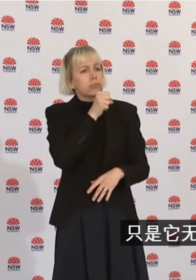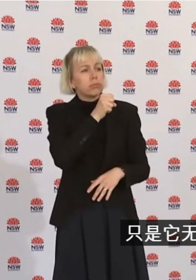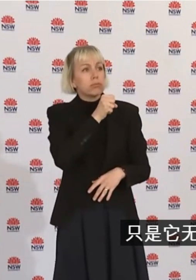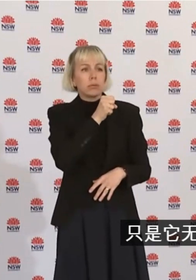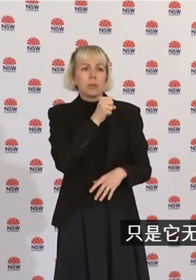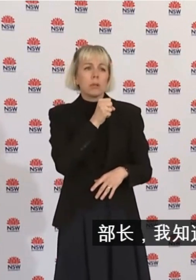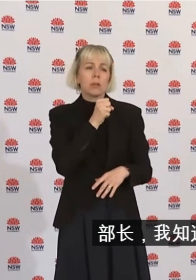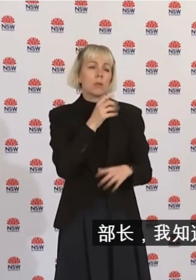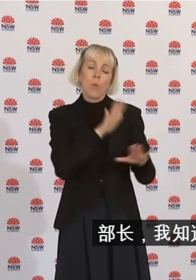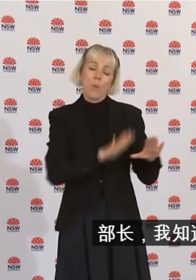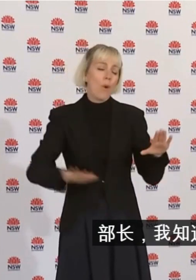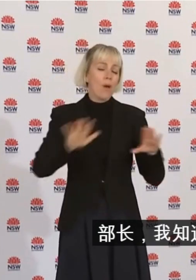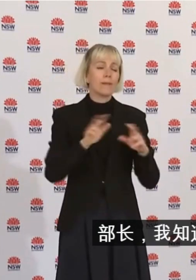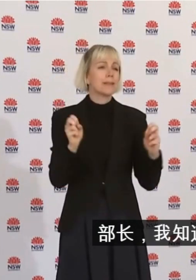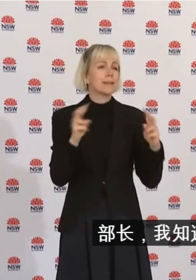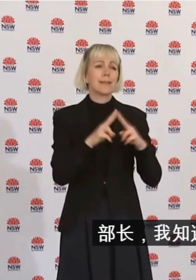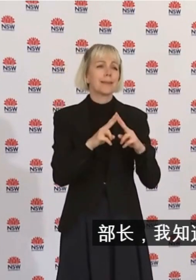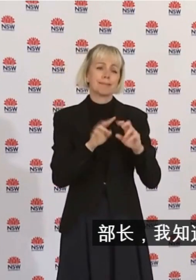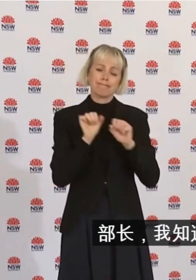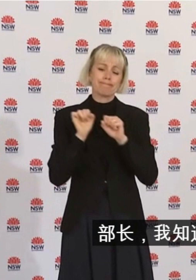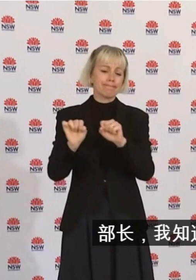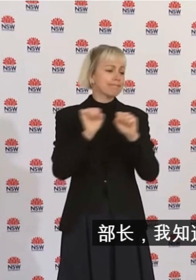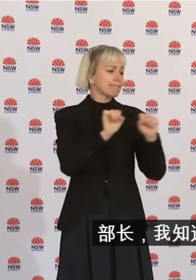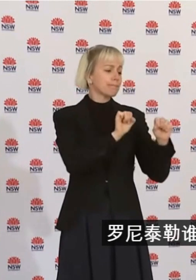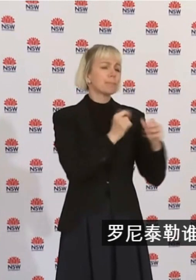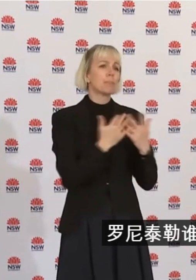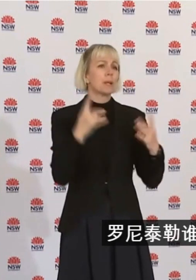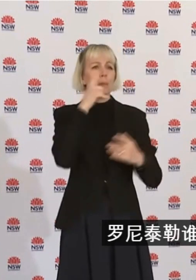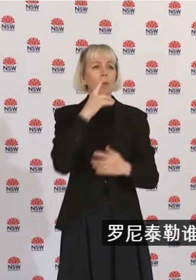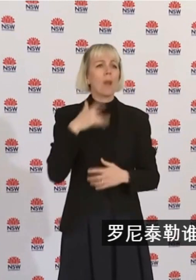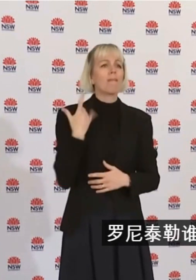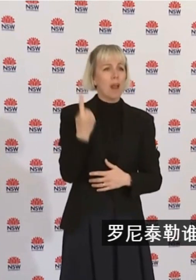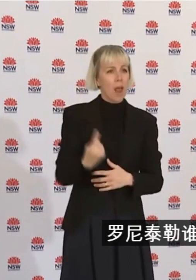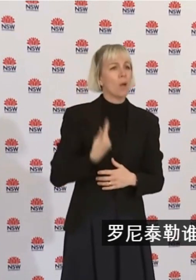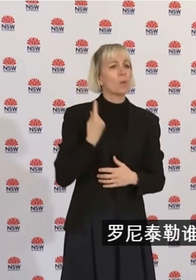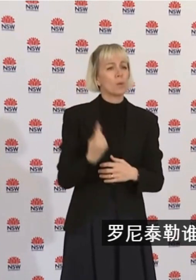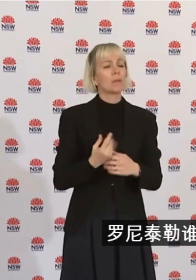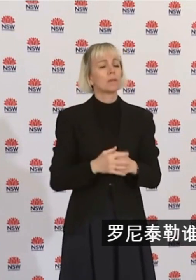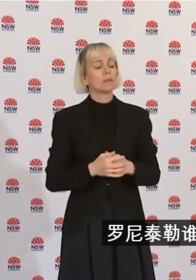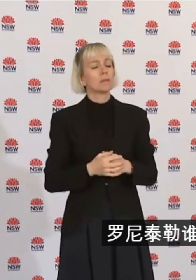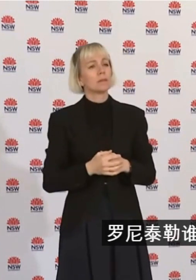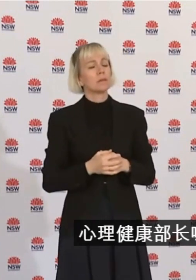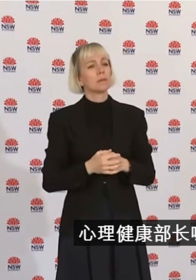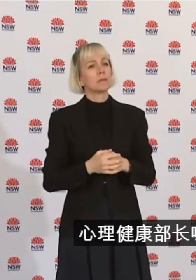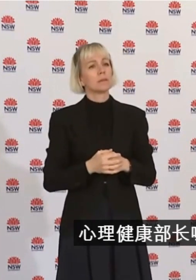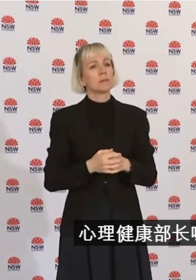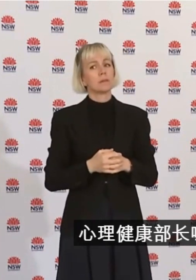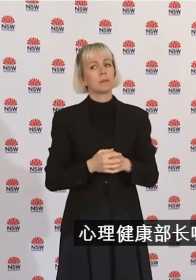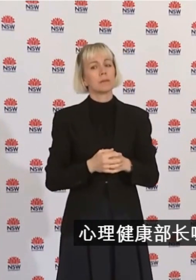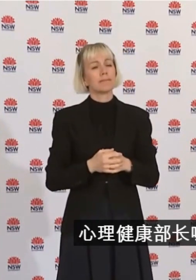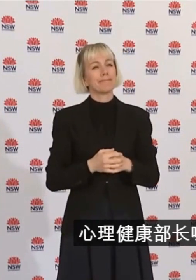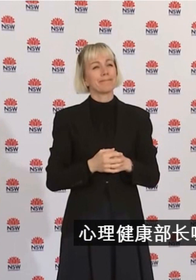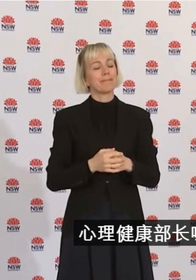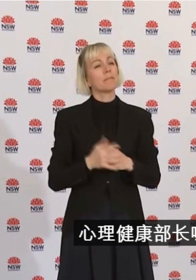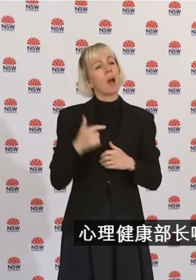And as Health Minister, and I know I share this with Minister Bronnie Taylor, who's my colleague, who's principally the Minister of Mental